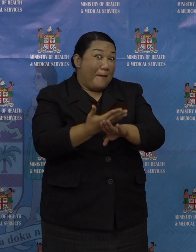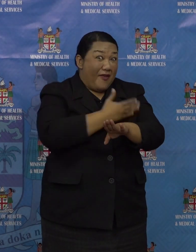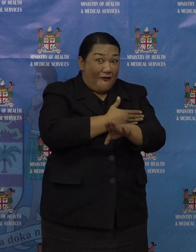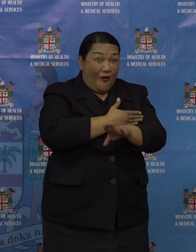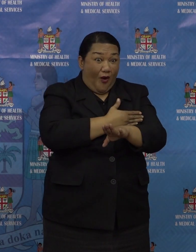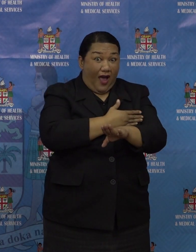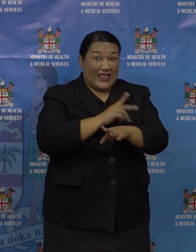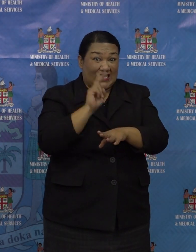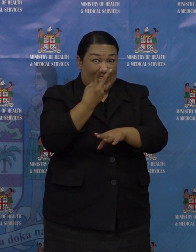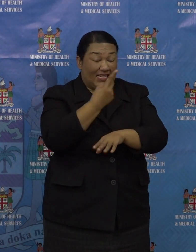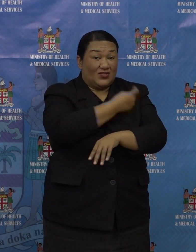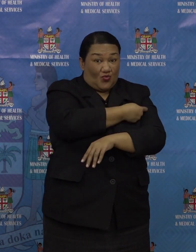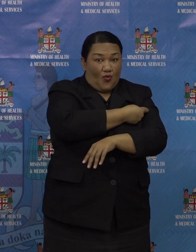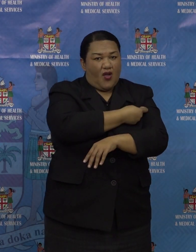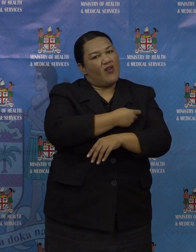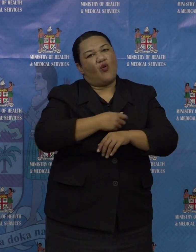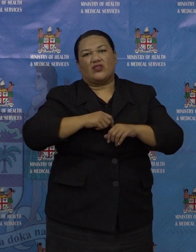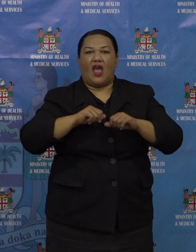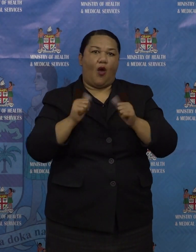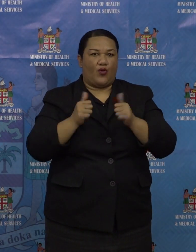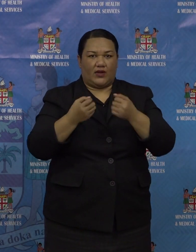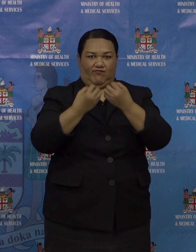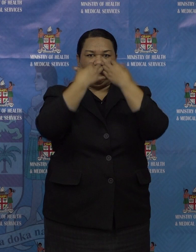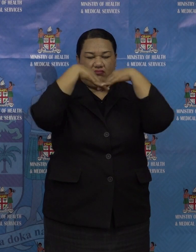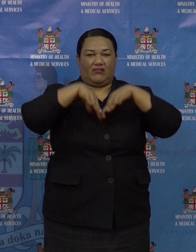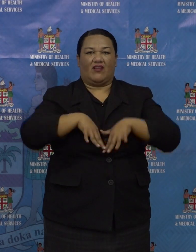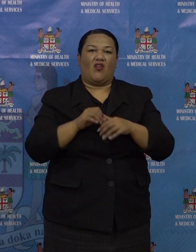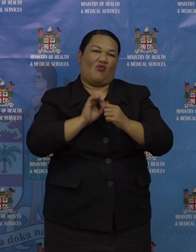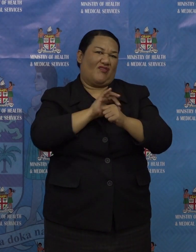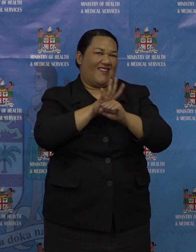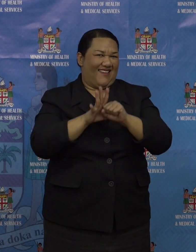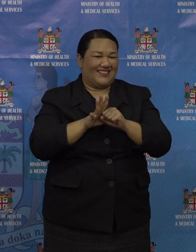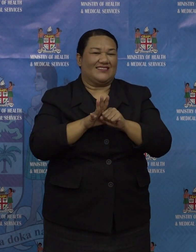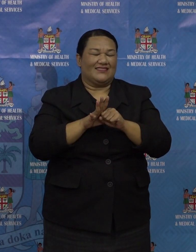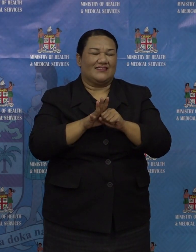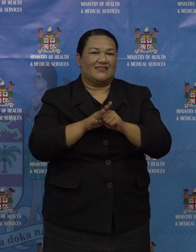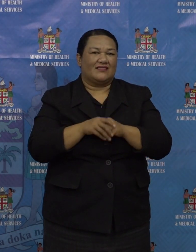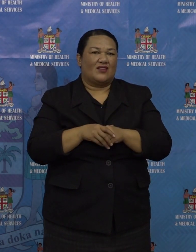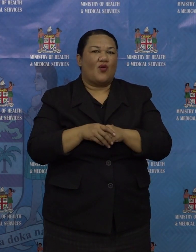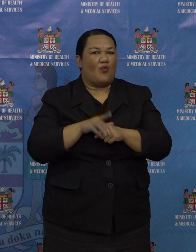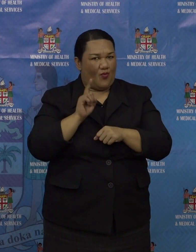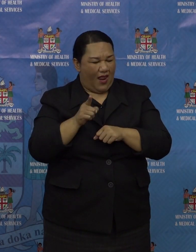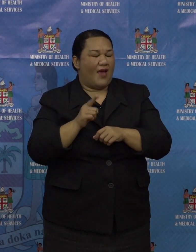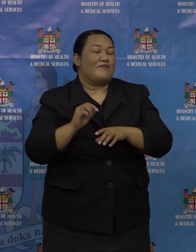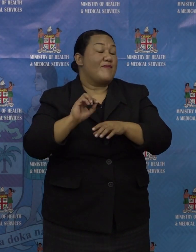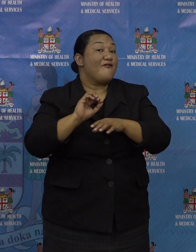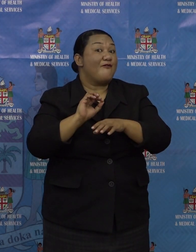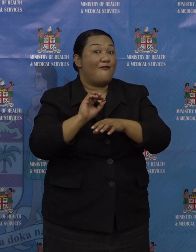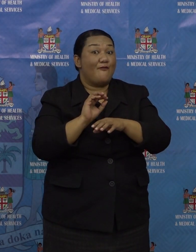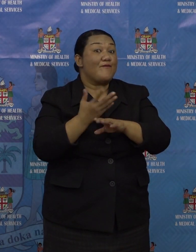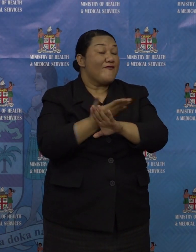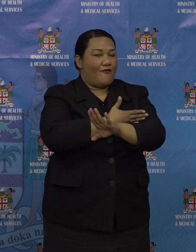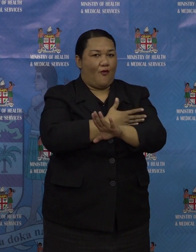before or shortly after the second dose, it is clear that she was infected with the virus before she received the second dose of the